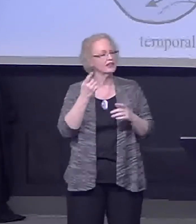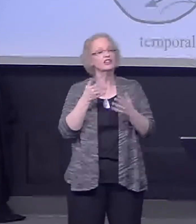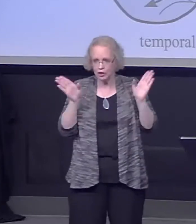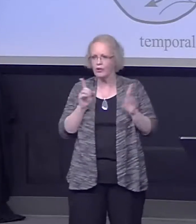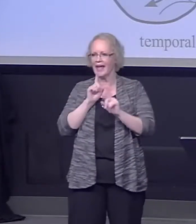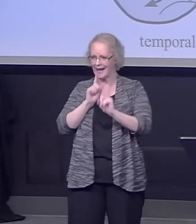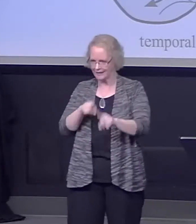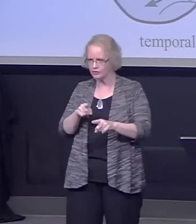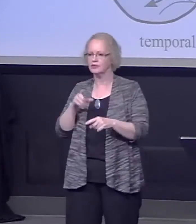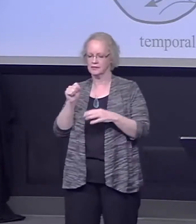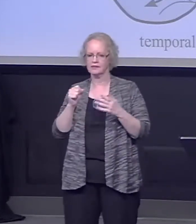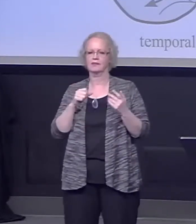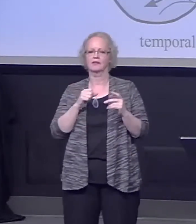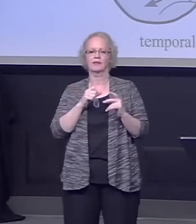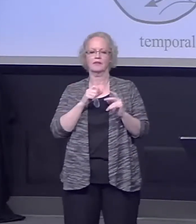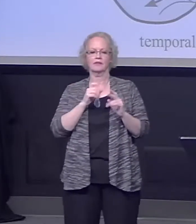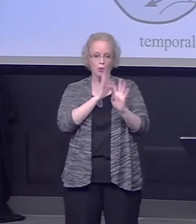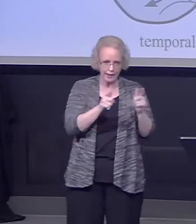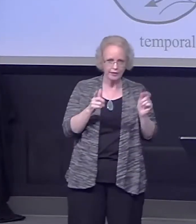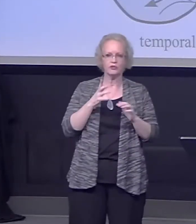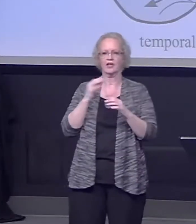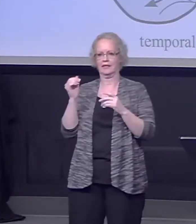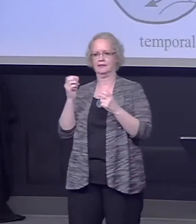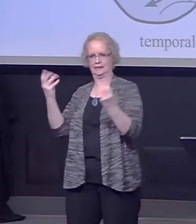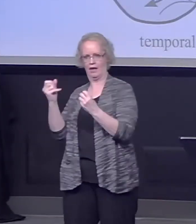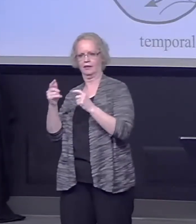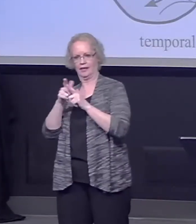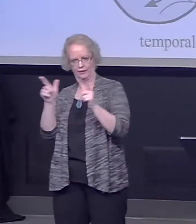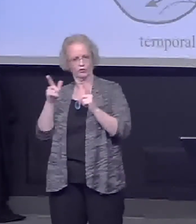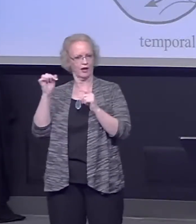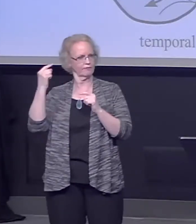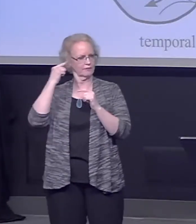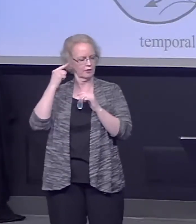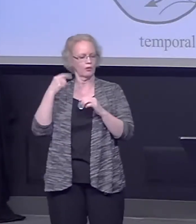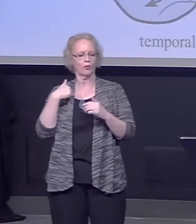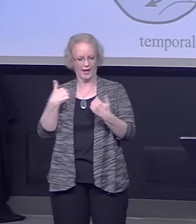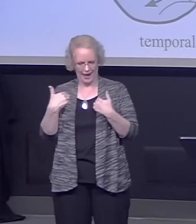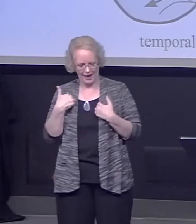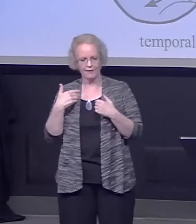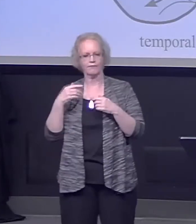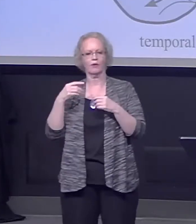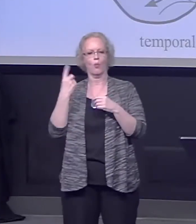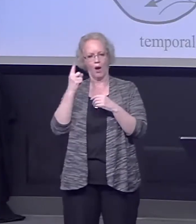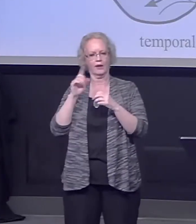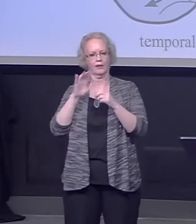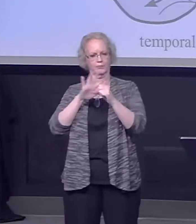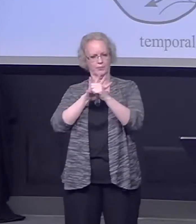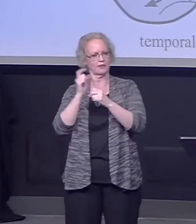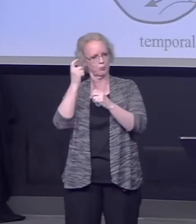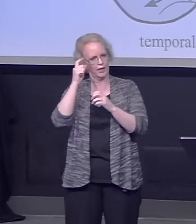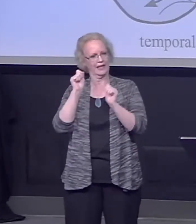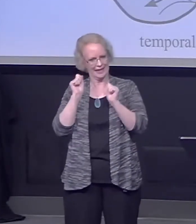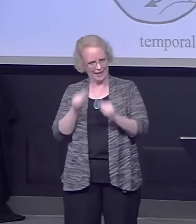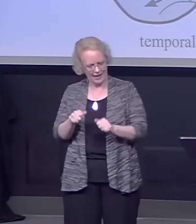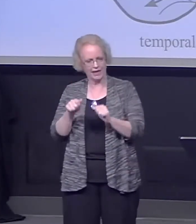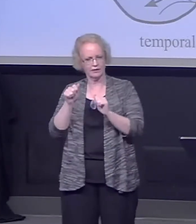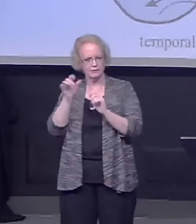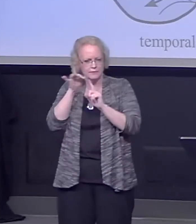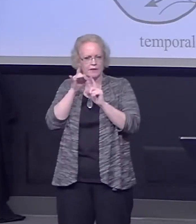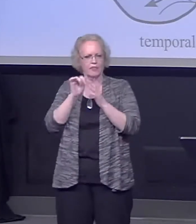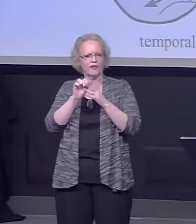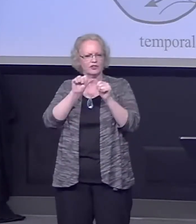a ventral visual pathway that can code the shape of hand gestures, for example, and we have